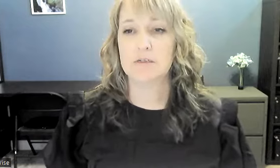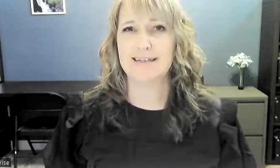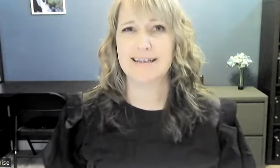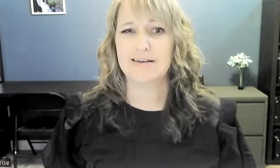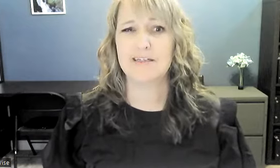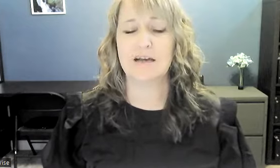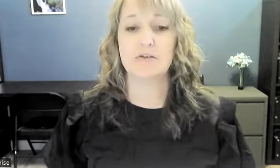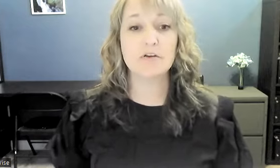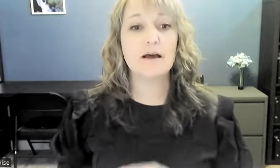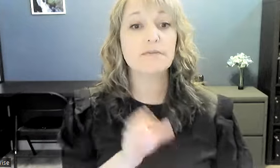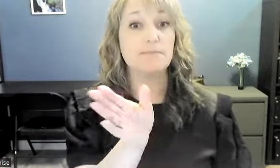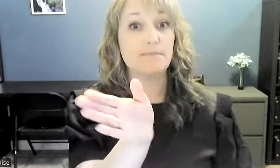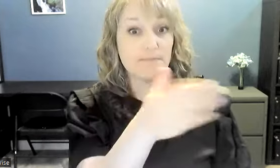say left? Yeah, it's on your left.